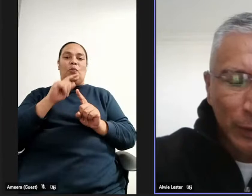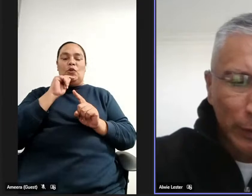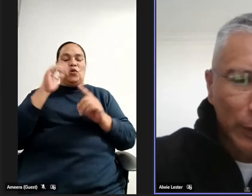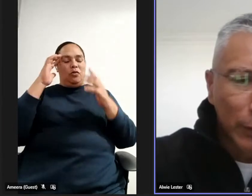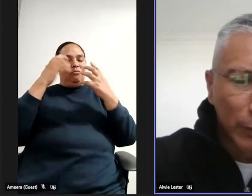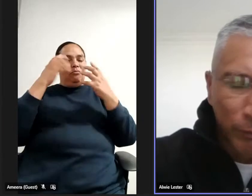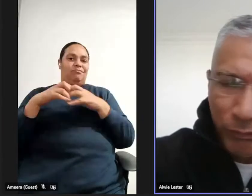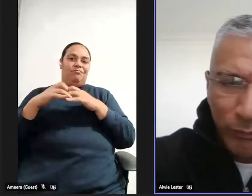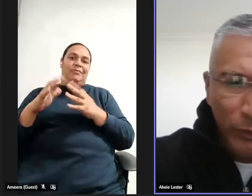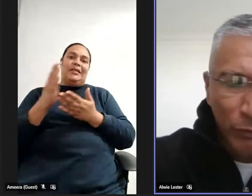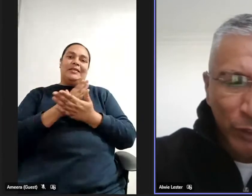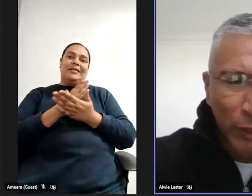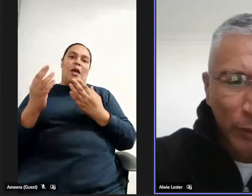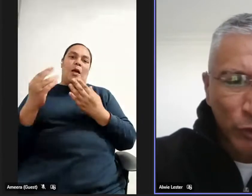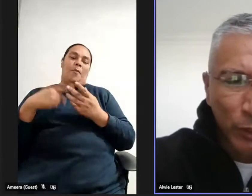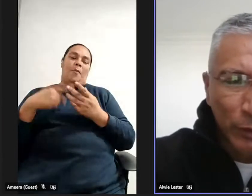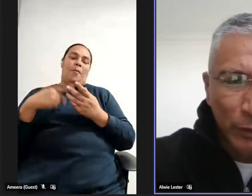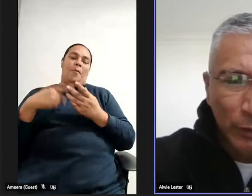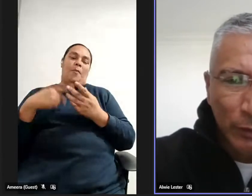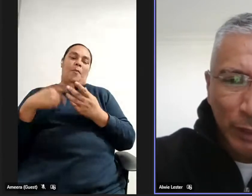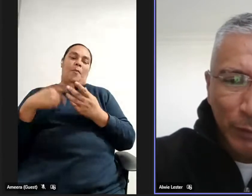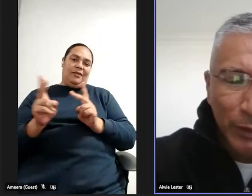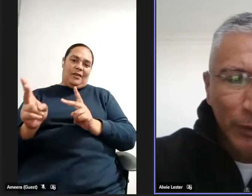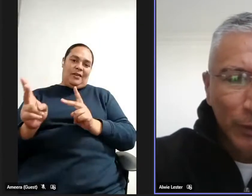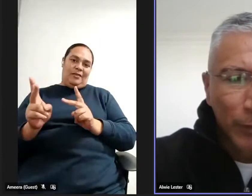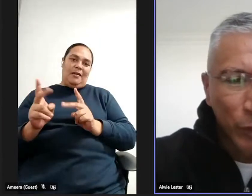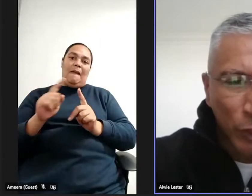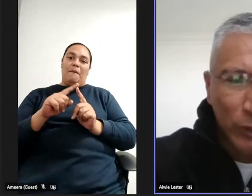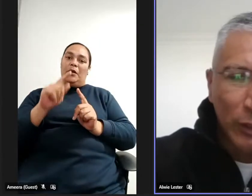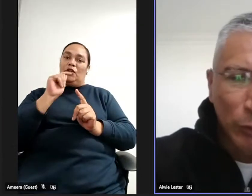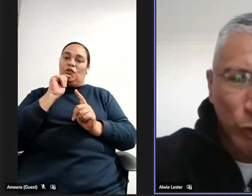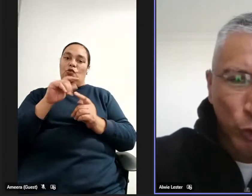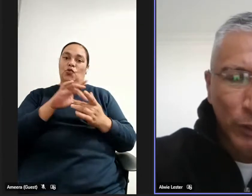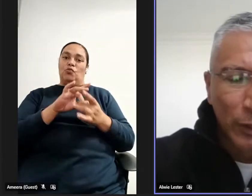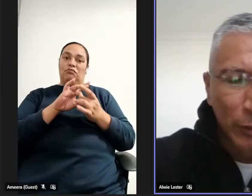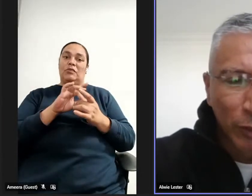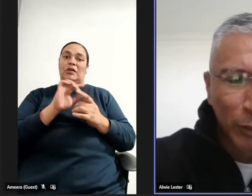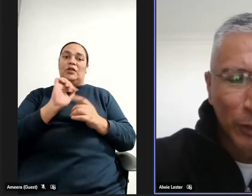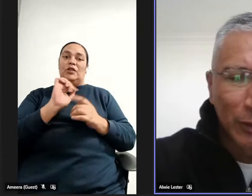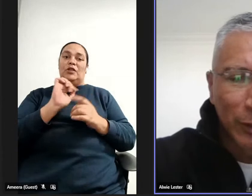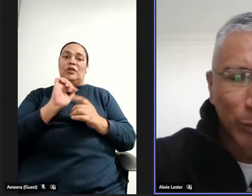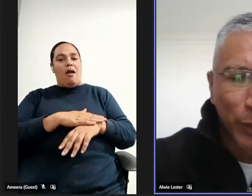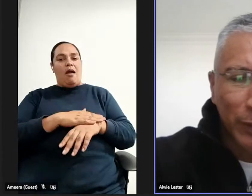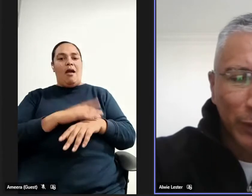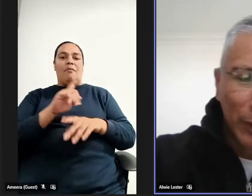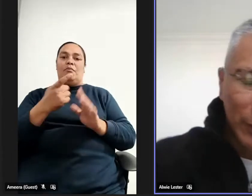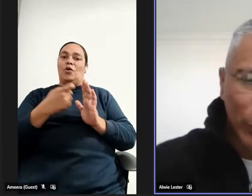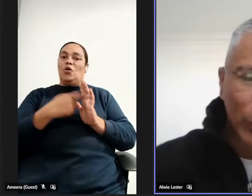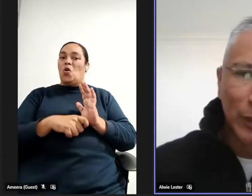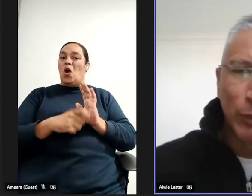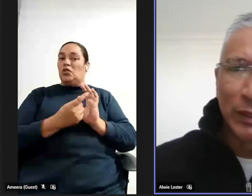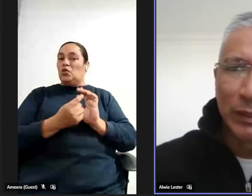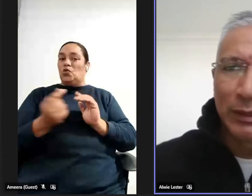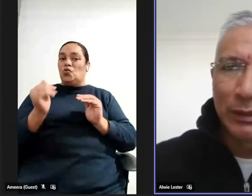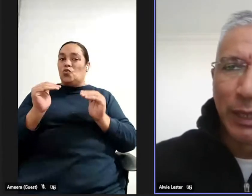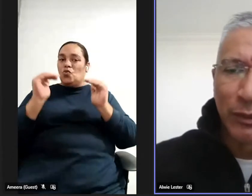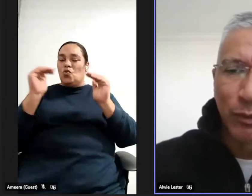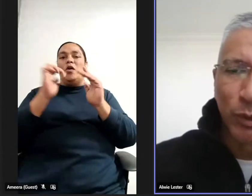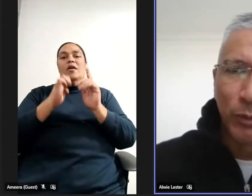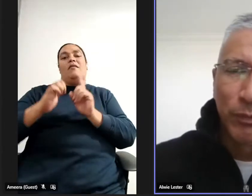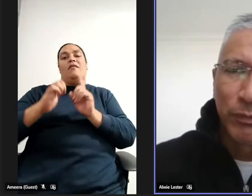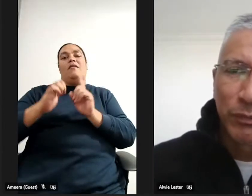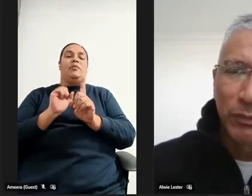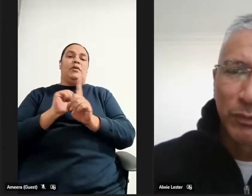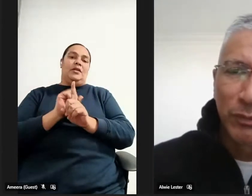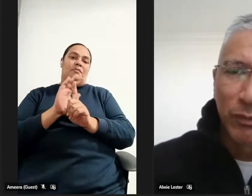opportunities, again, very much related to the timing, the costing, maturity, environmental impact. So it is being considered as